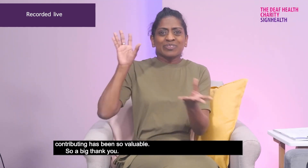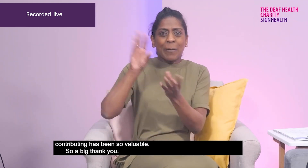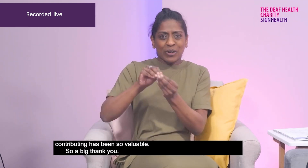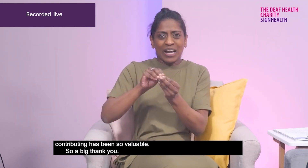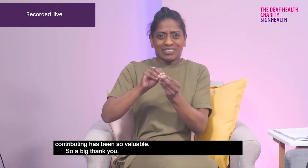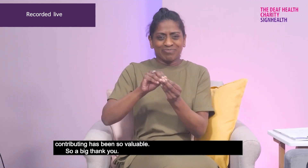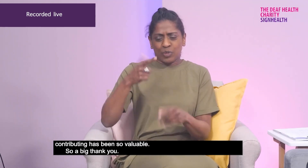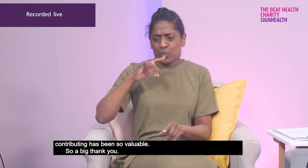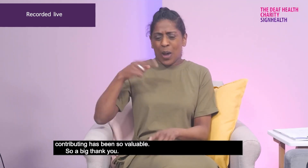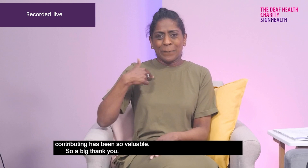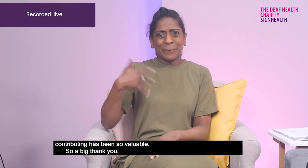So